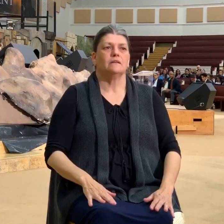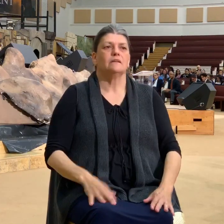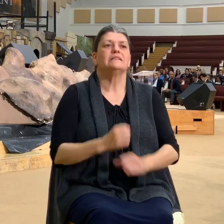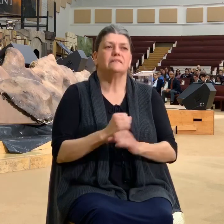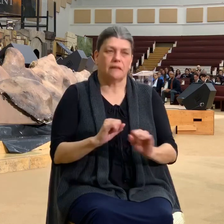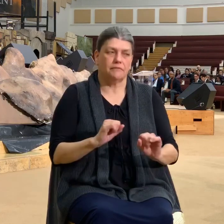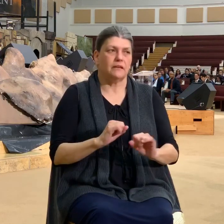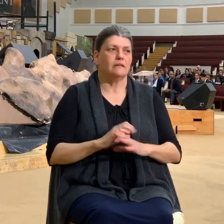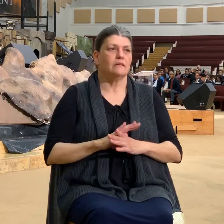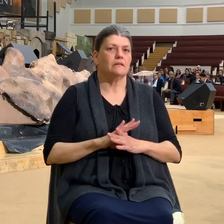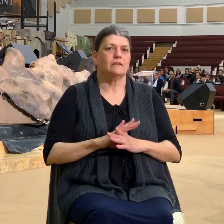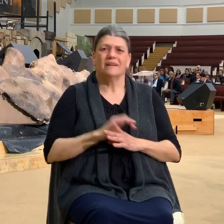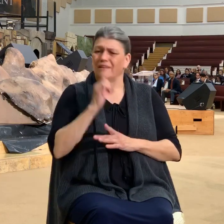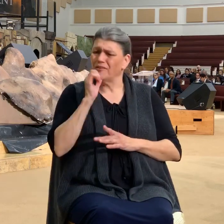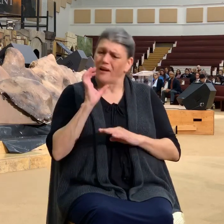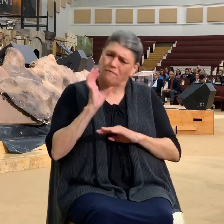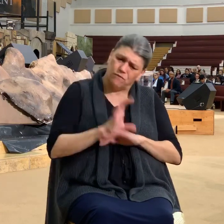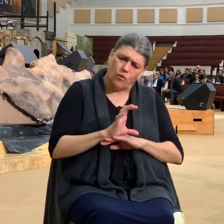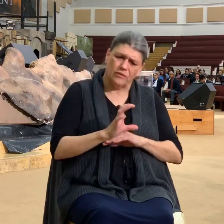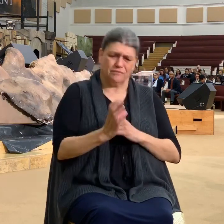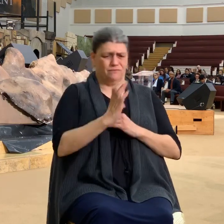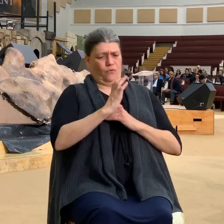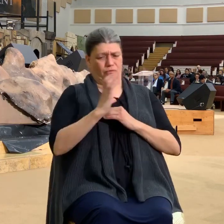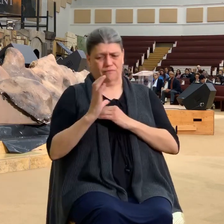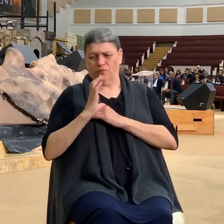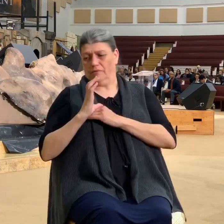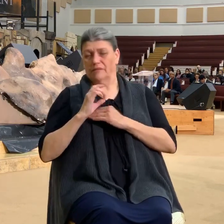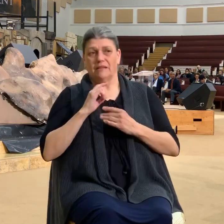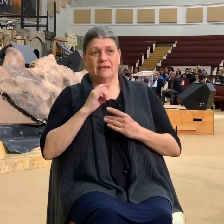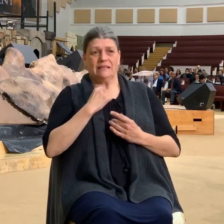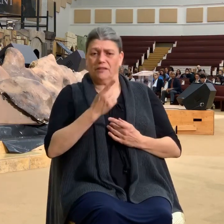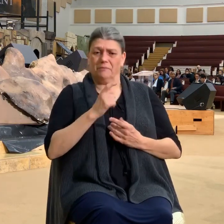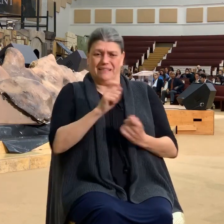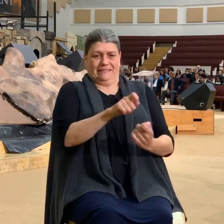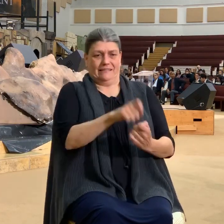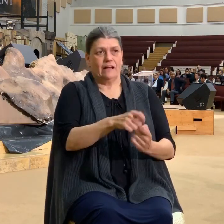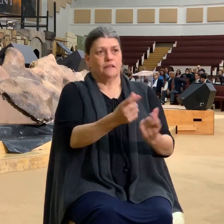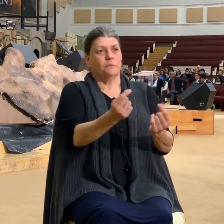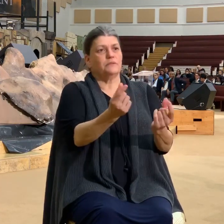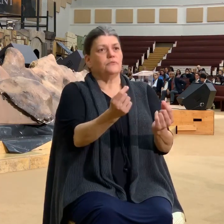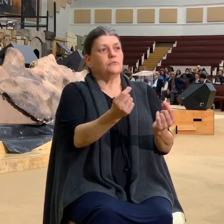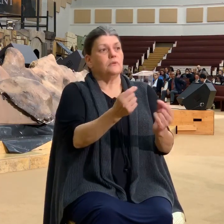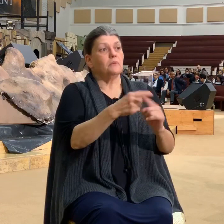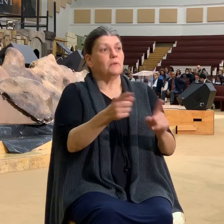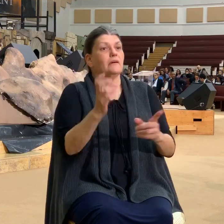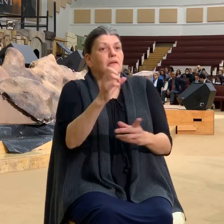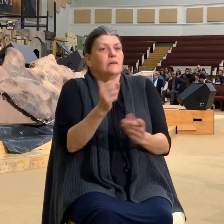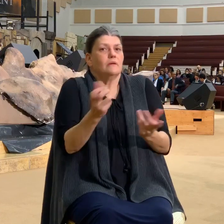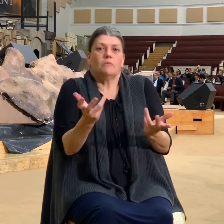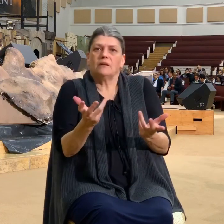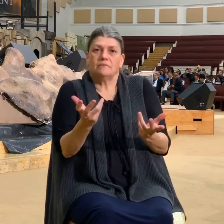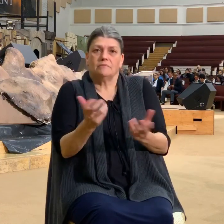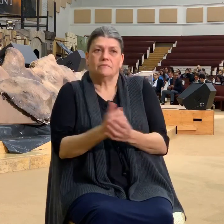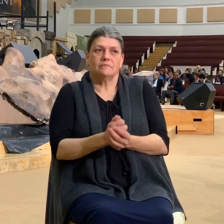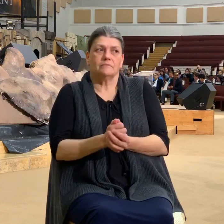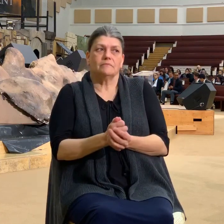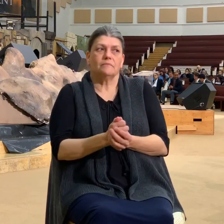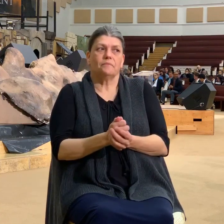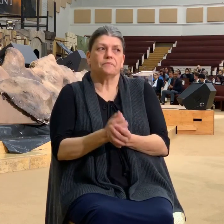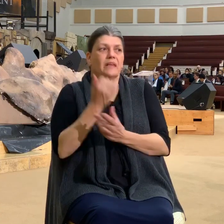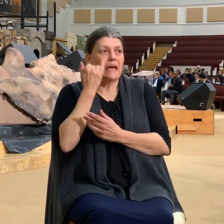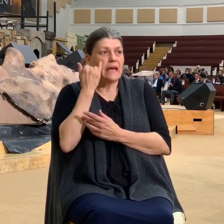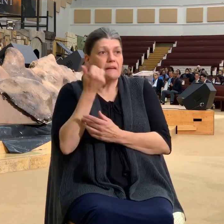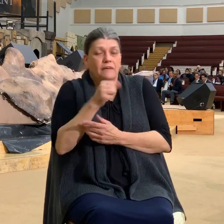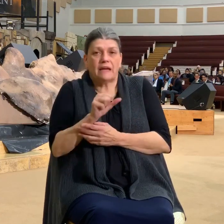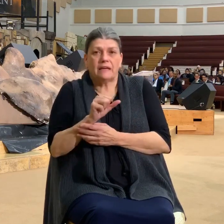they're not trying to force me and tell me what to do exactly, whatever the case is. But guess what? If any